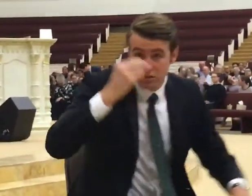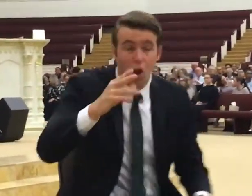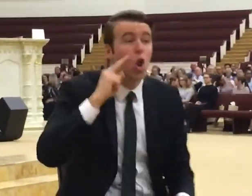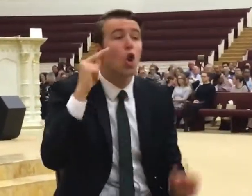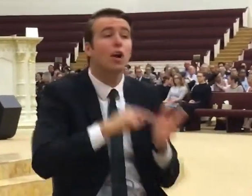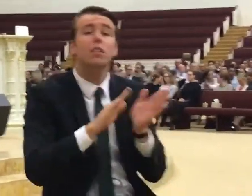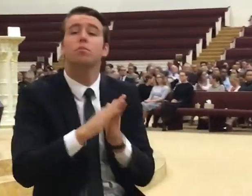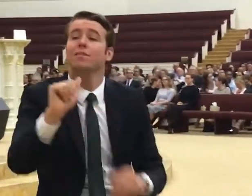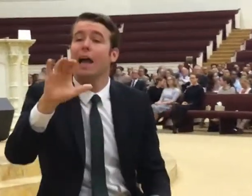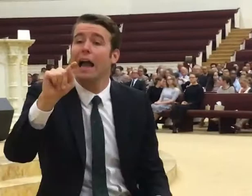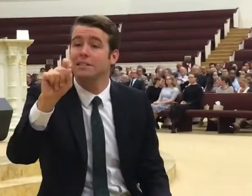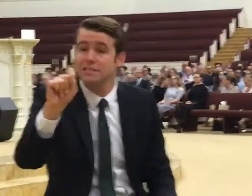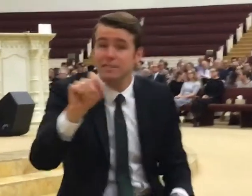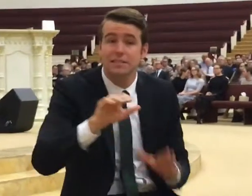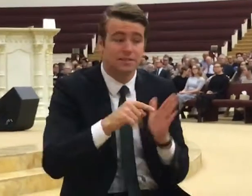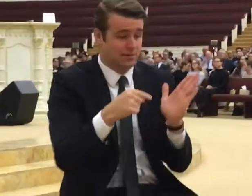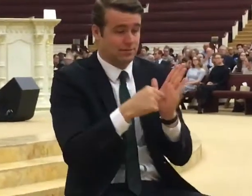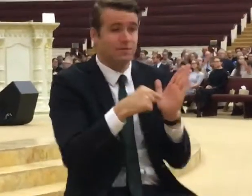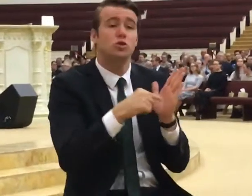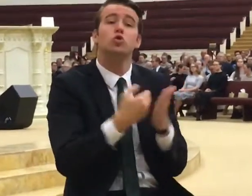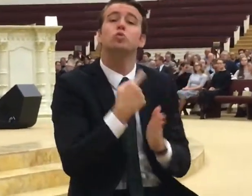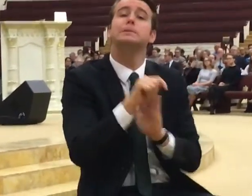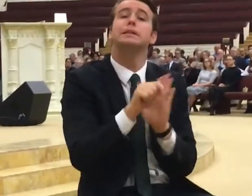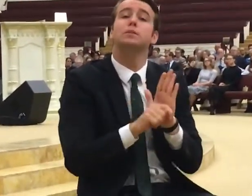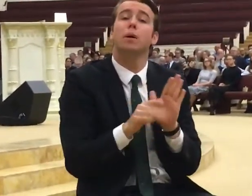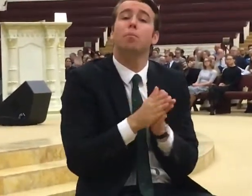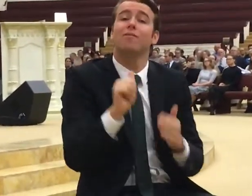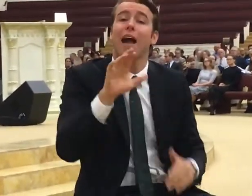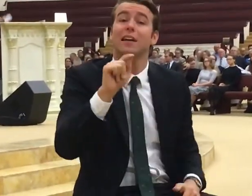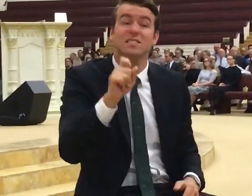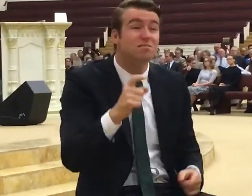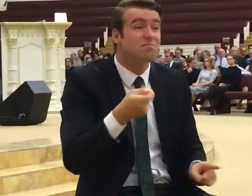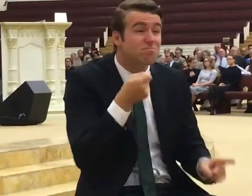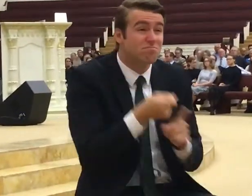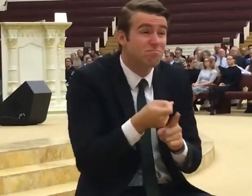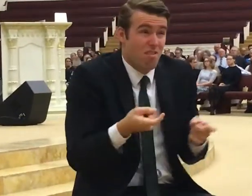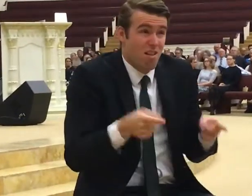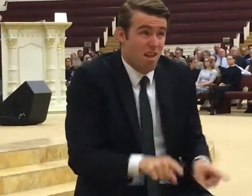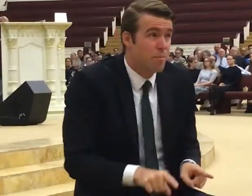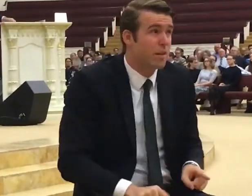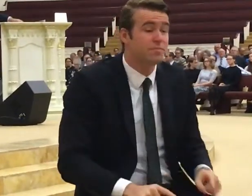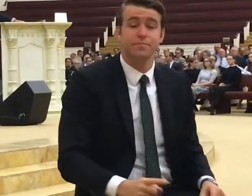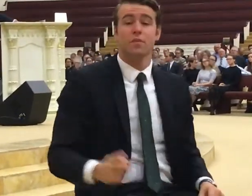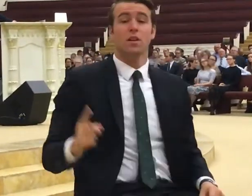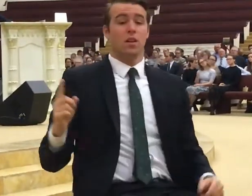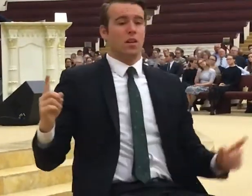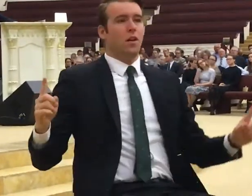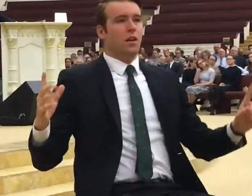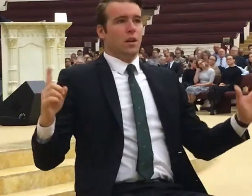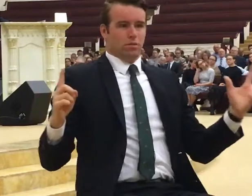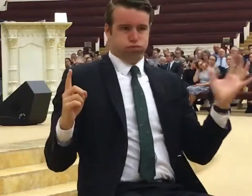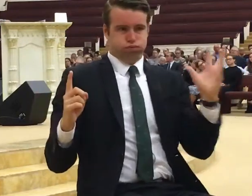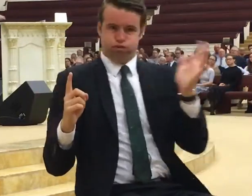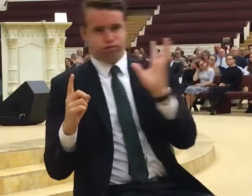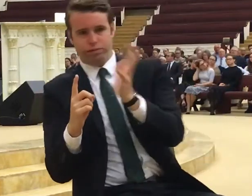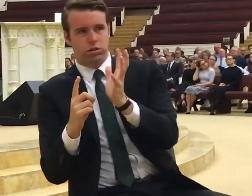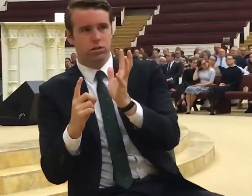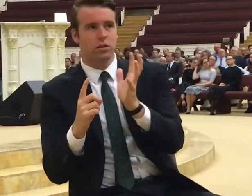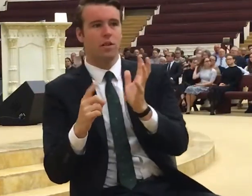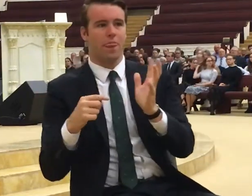Acts. And that was one of the questions that they came to all of these people that were operating